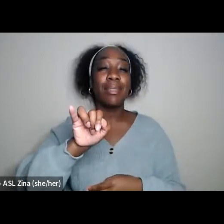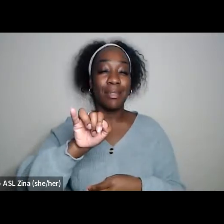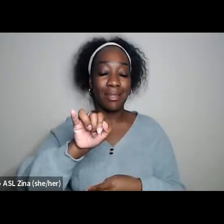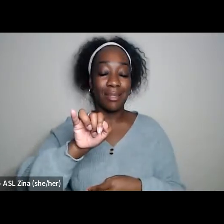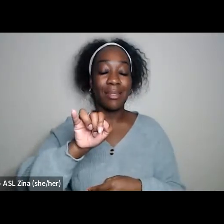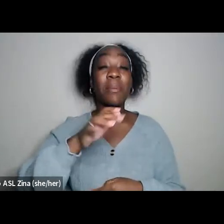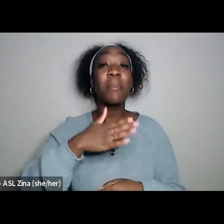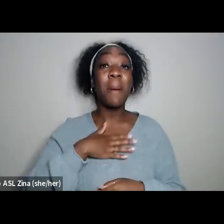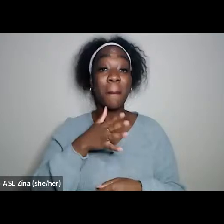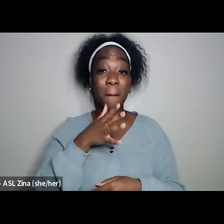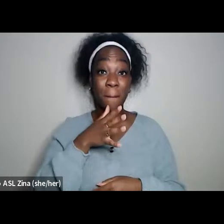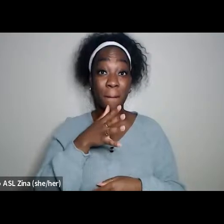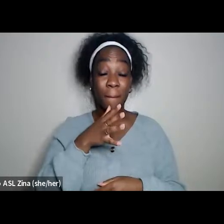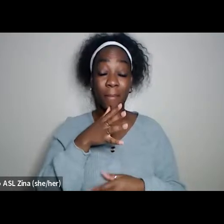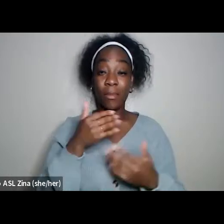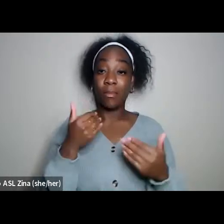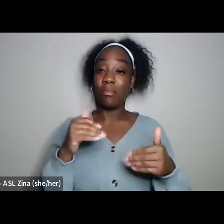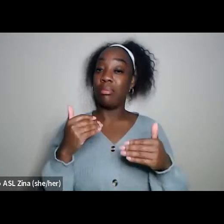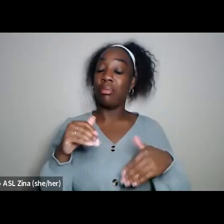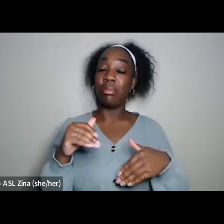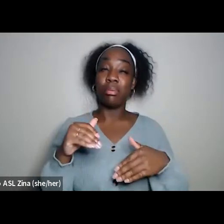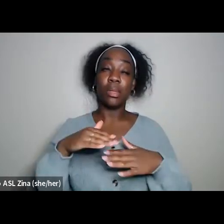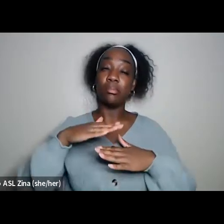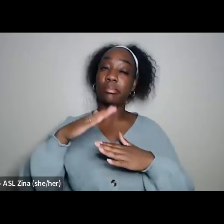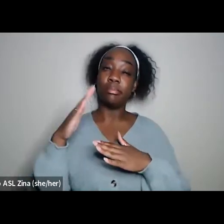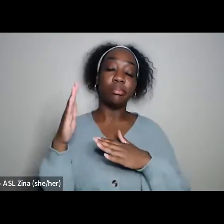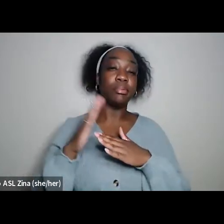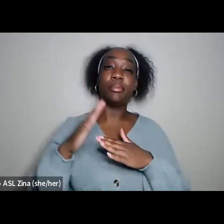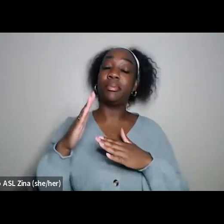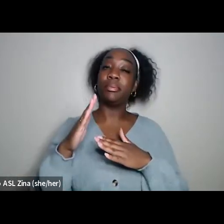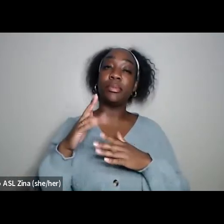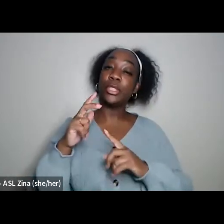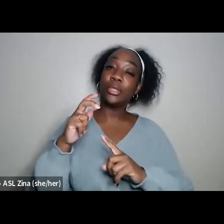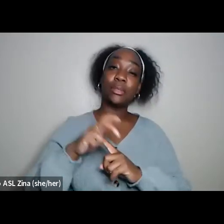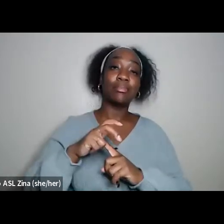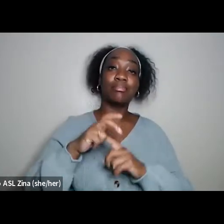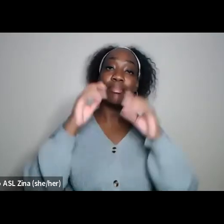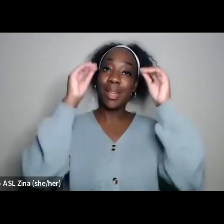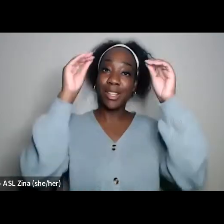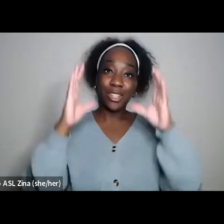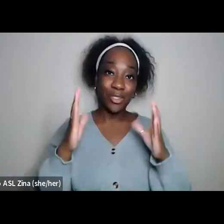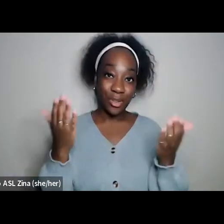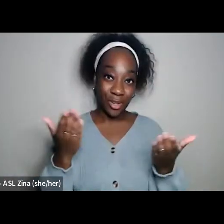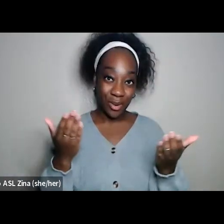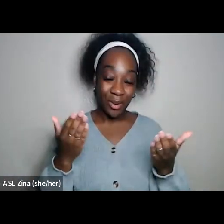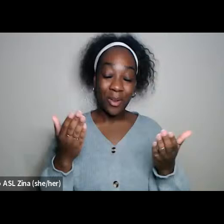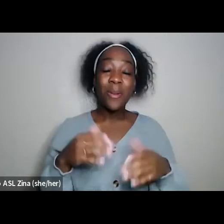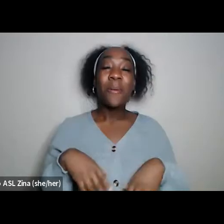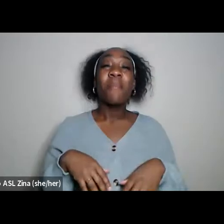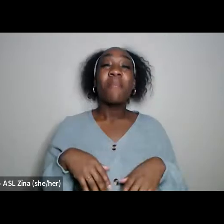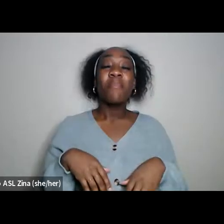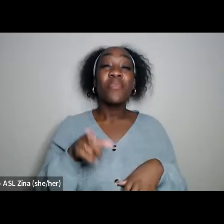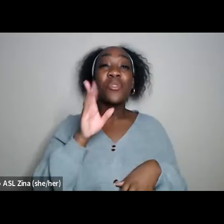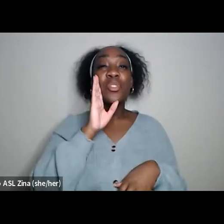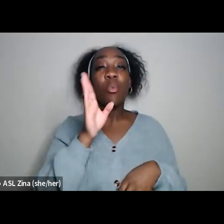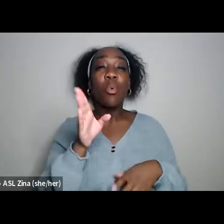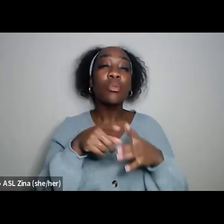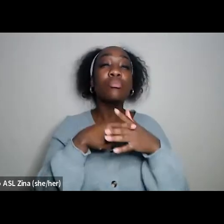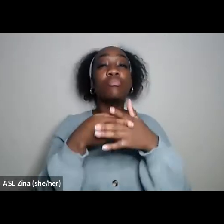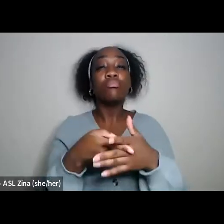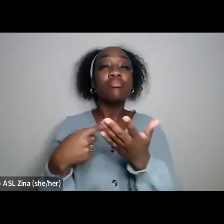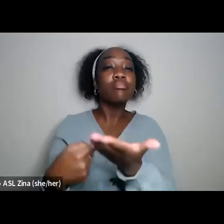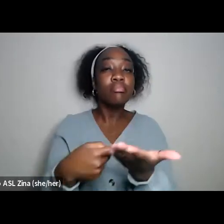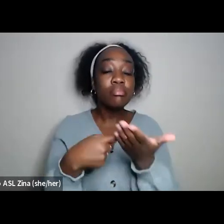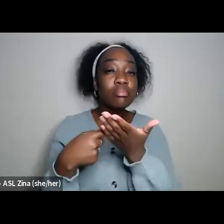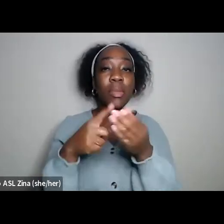the greatest educators I know, is going to be leading us into the conversation around